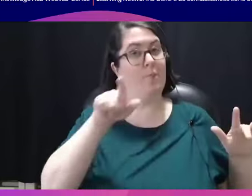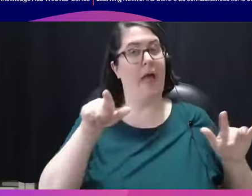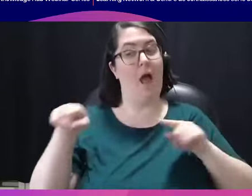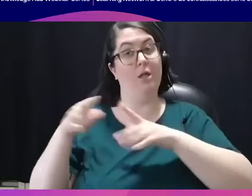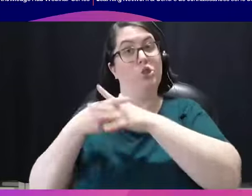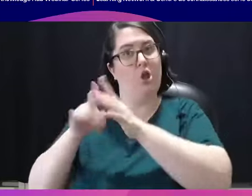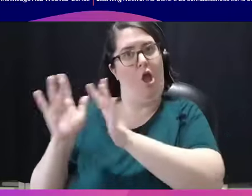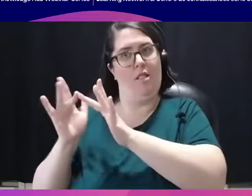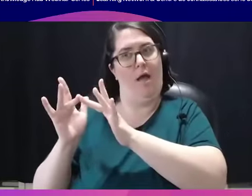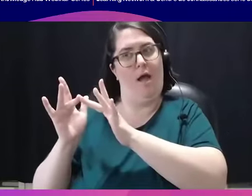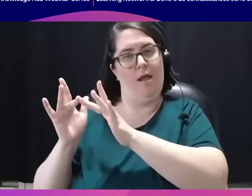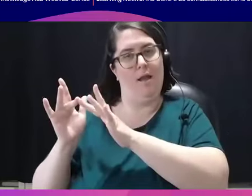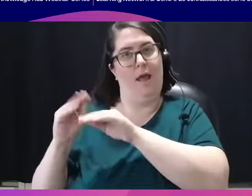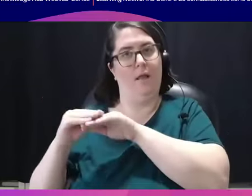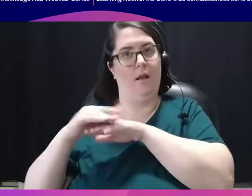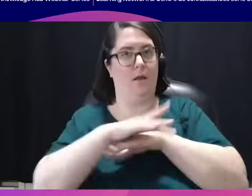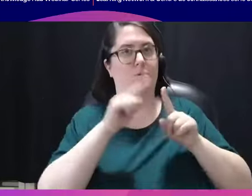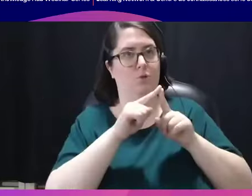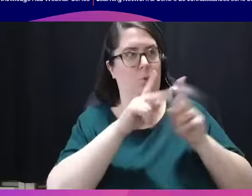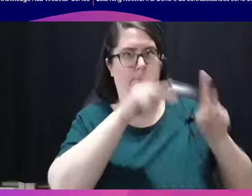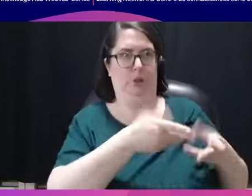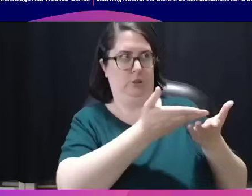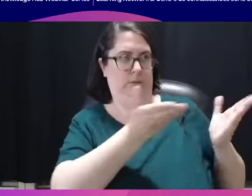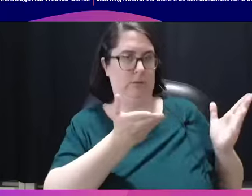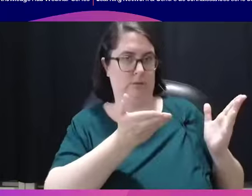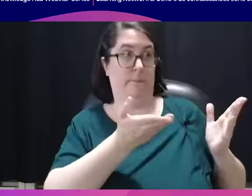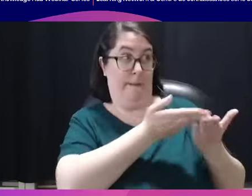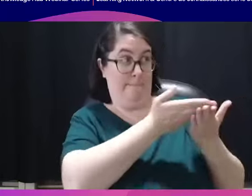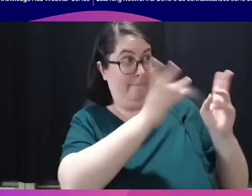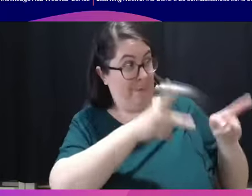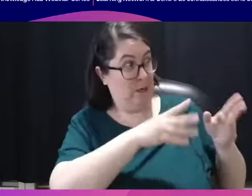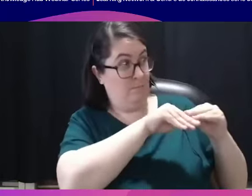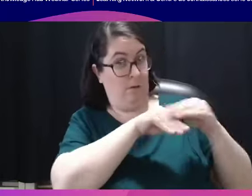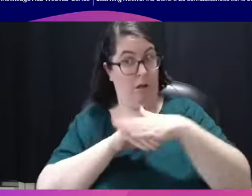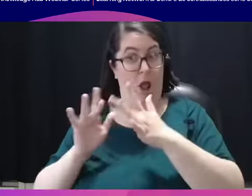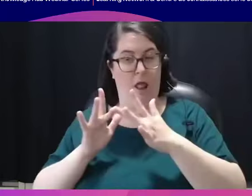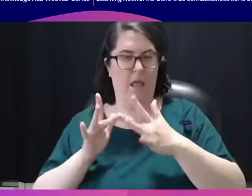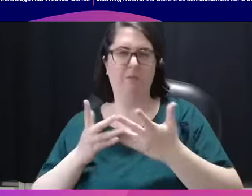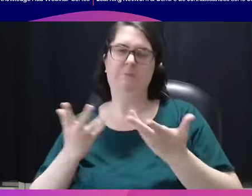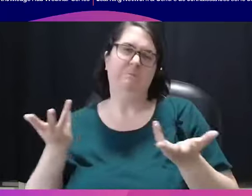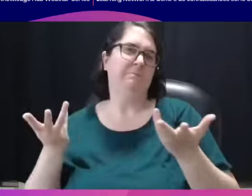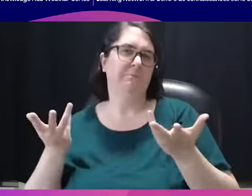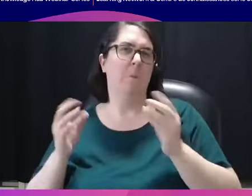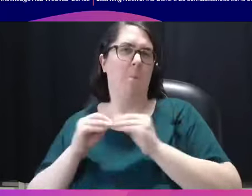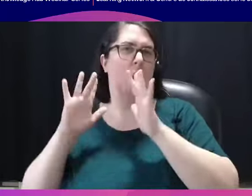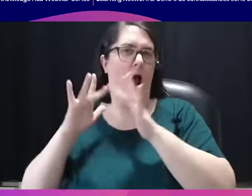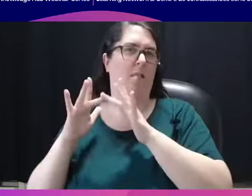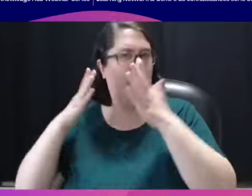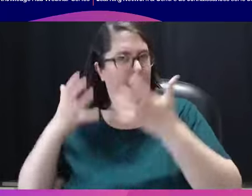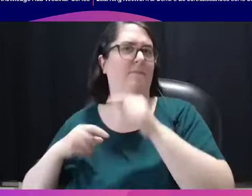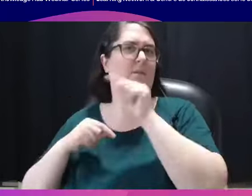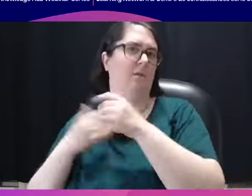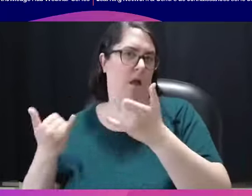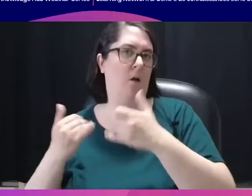where a lot of the radicalization might occur online, but then it really makes its way into kind of these like school environments and everyday